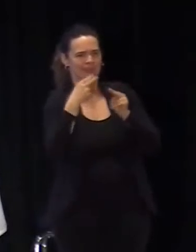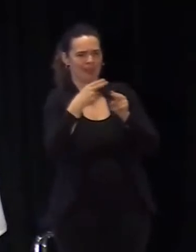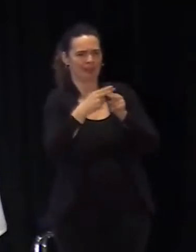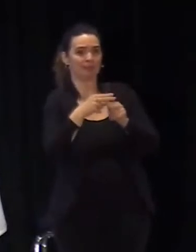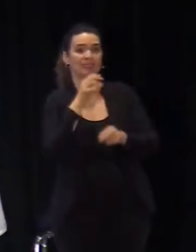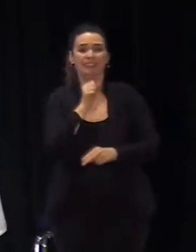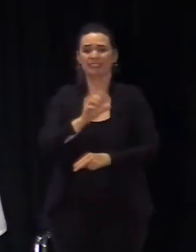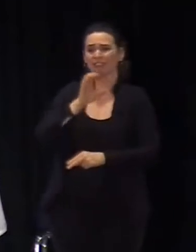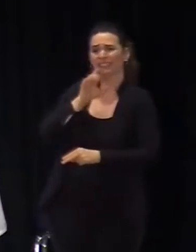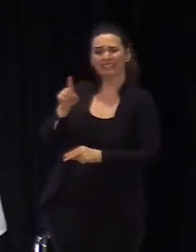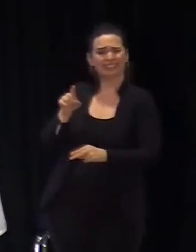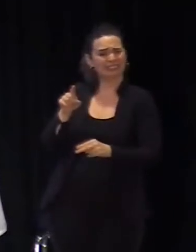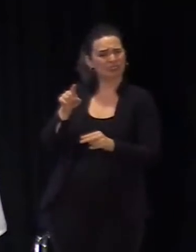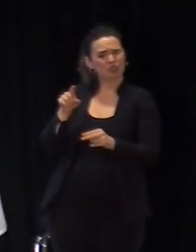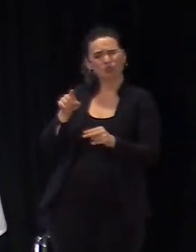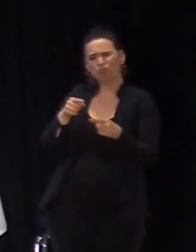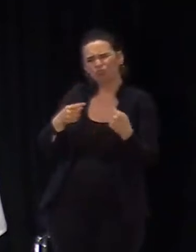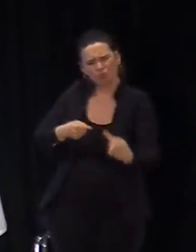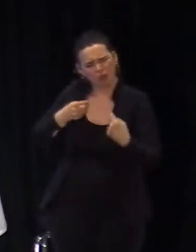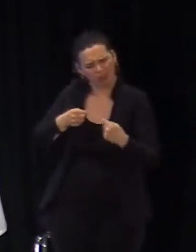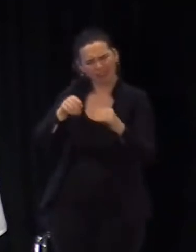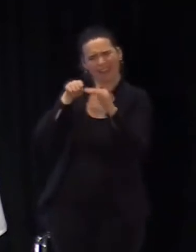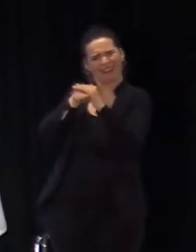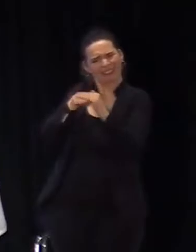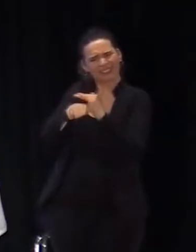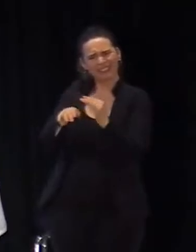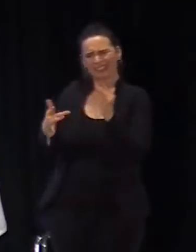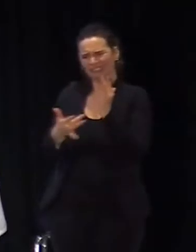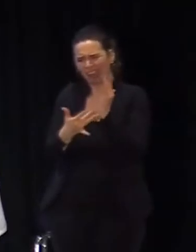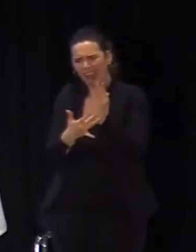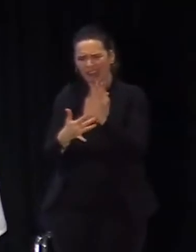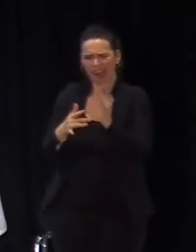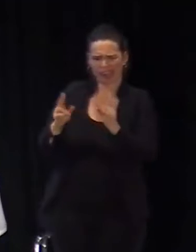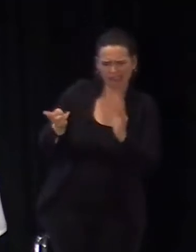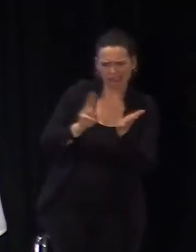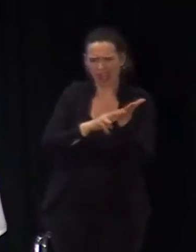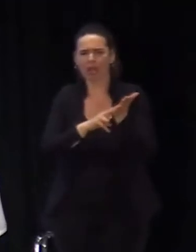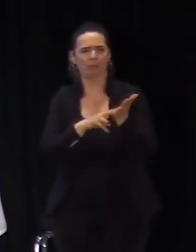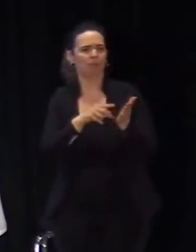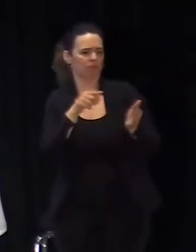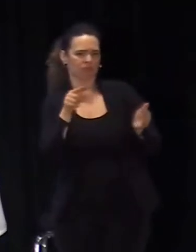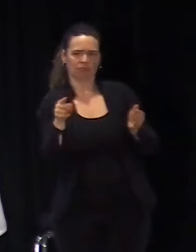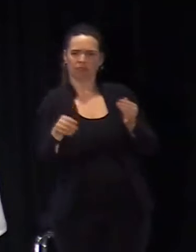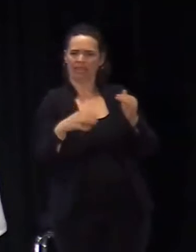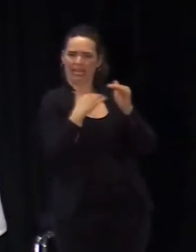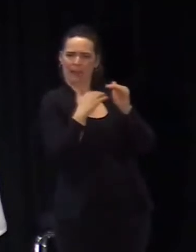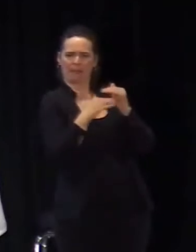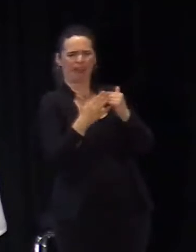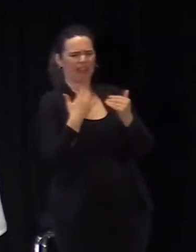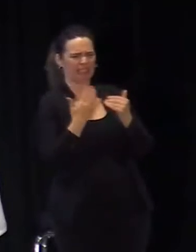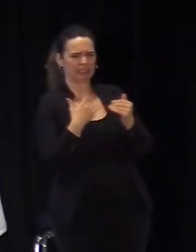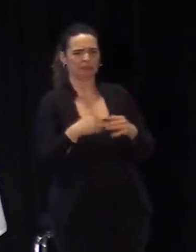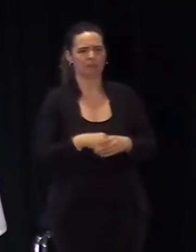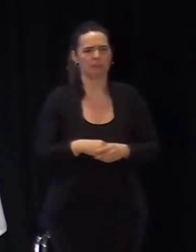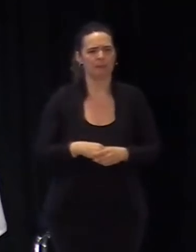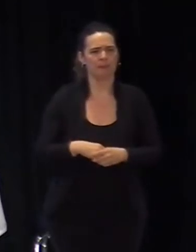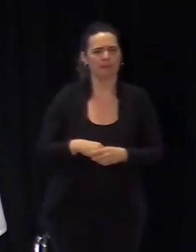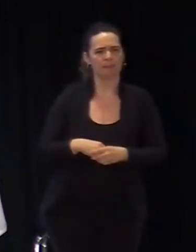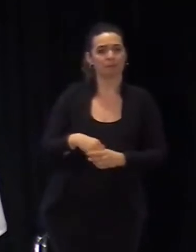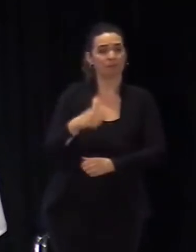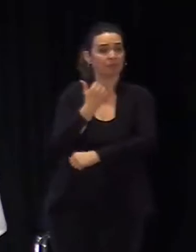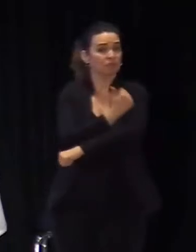compete for the normal process. This week, Kinney Drugs is going to pull 100 people from on list at